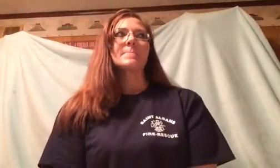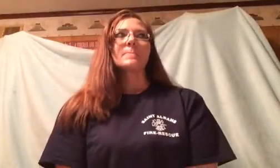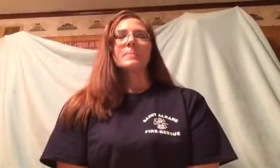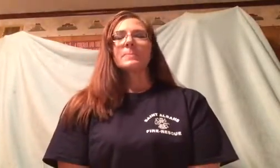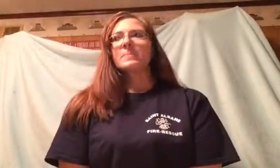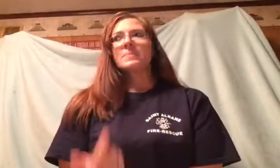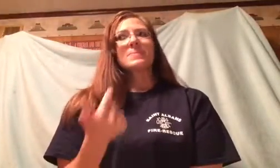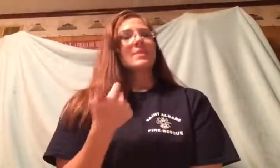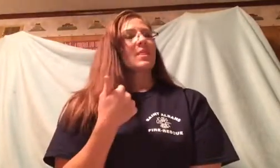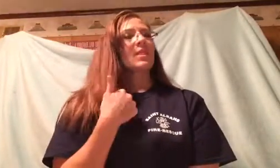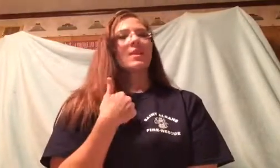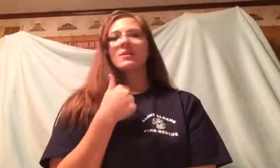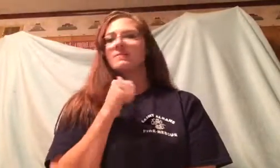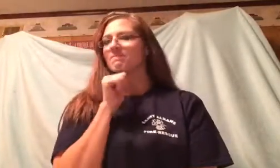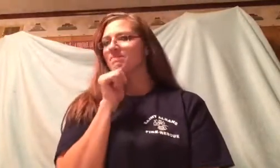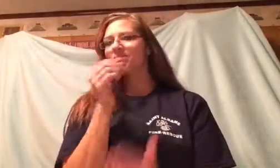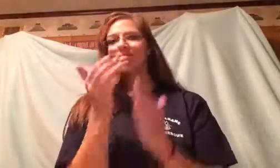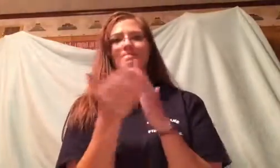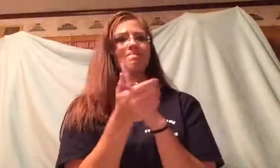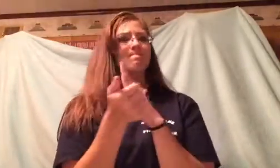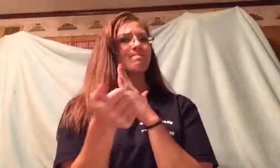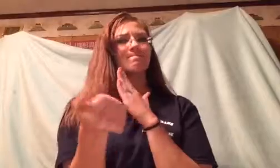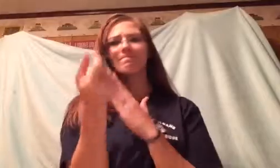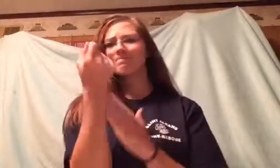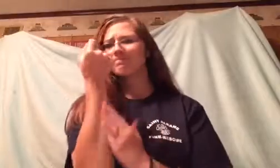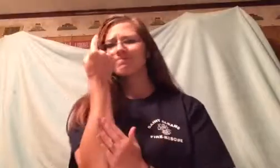I am that skilled to understand